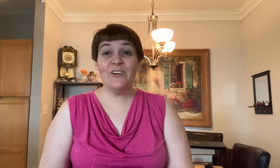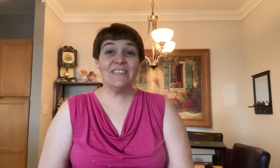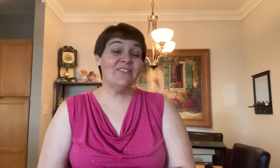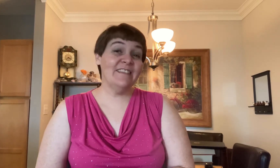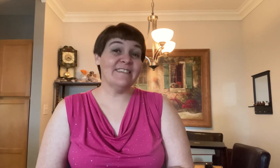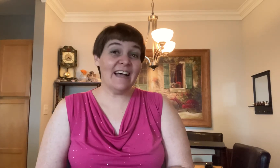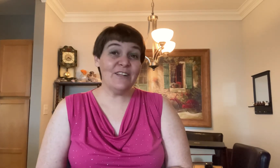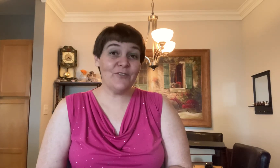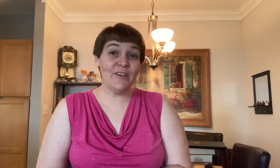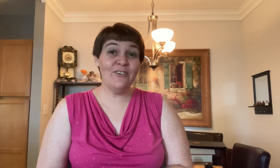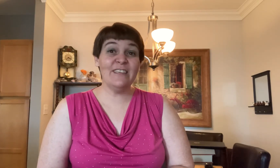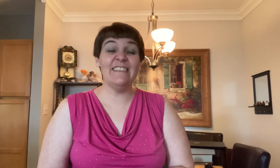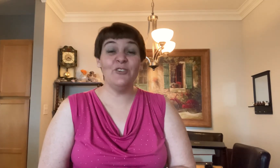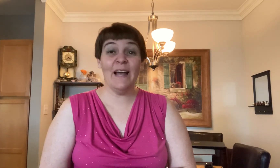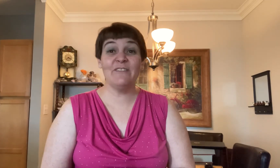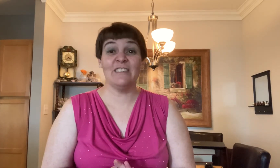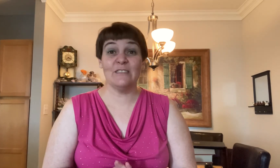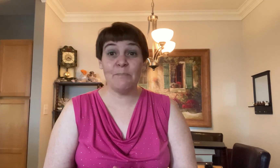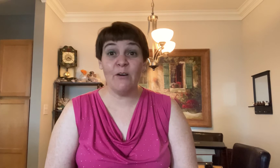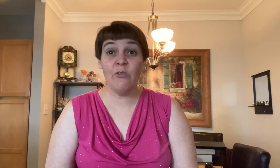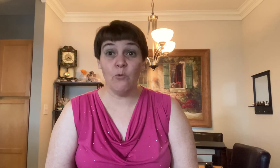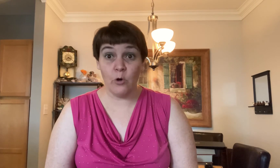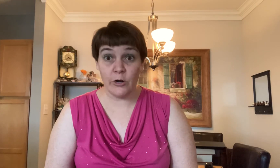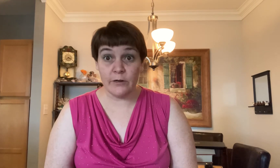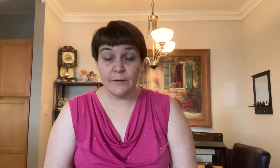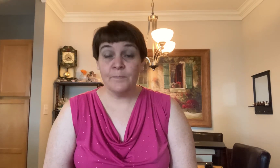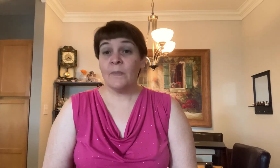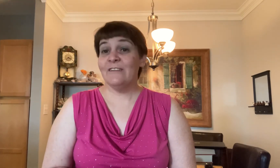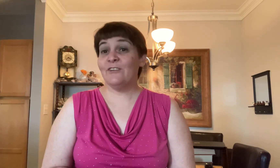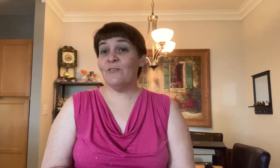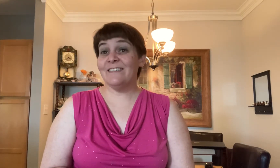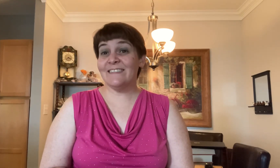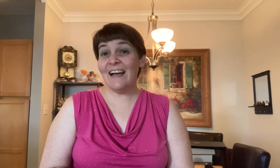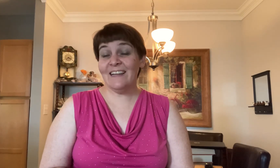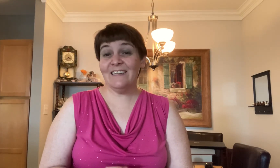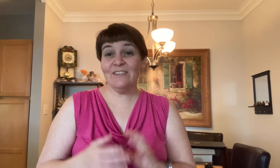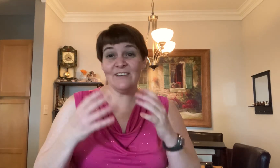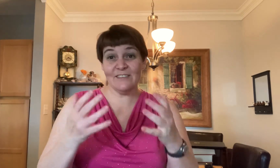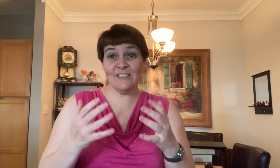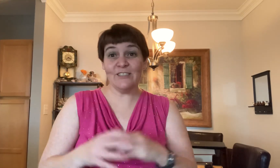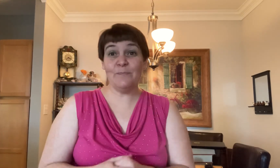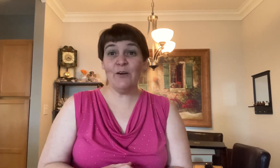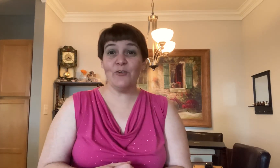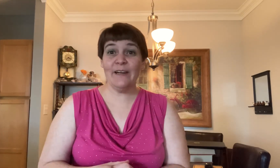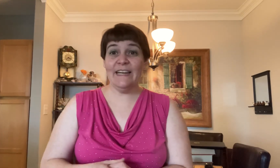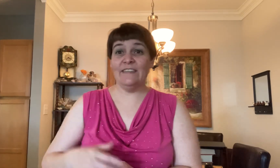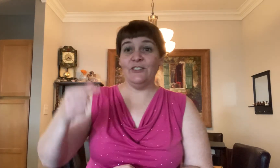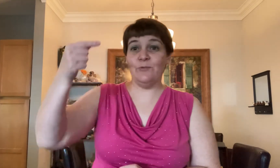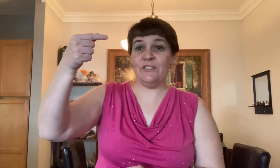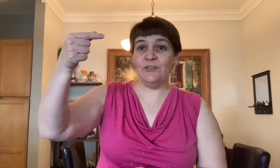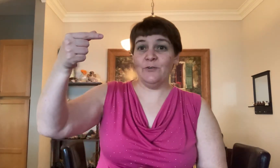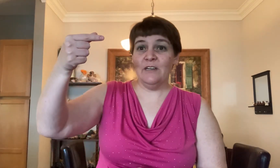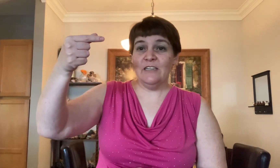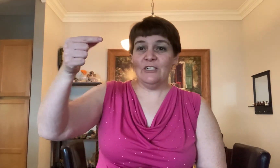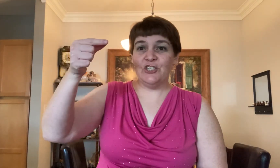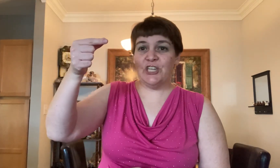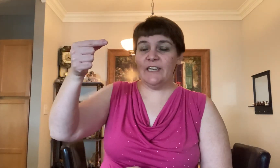Unfortunately, the signs for those is you have to spell the word. So the sign, to spell grand, you would do